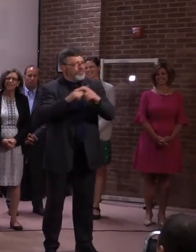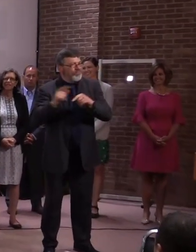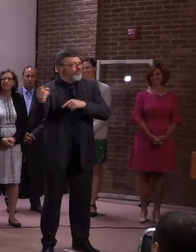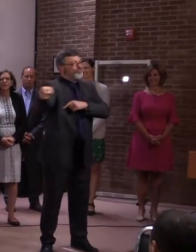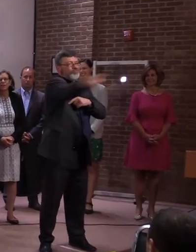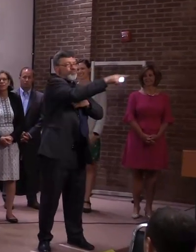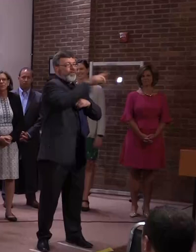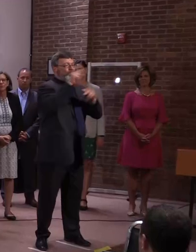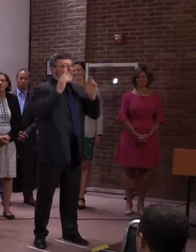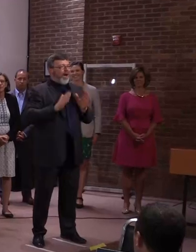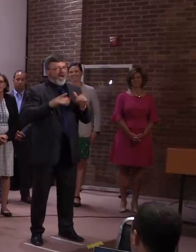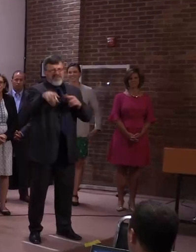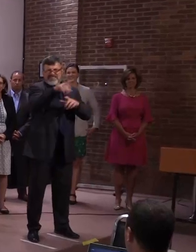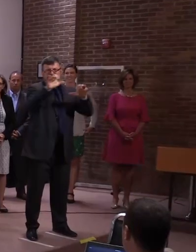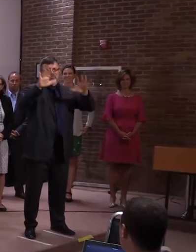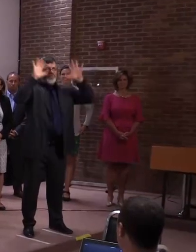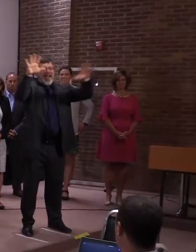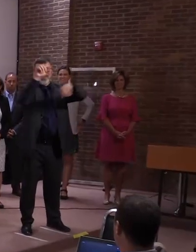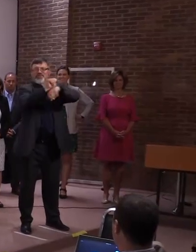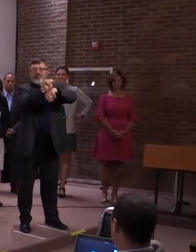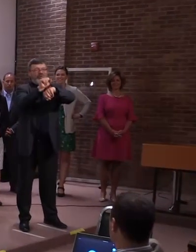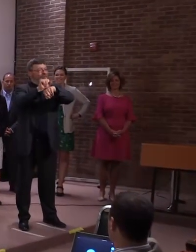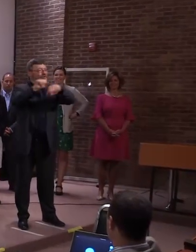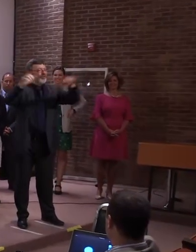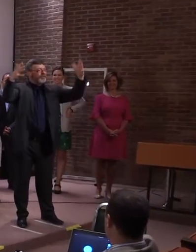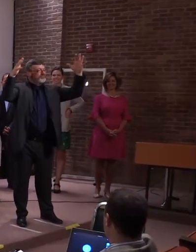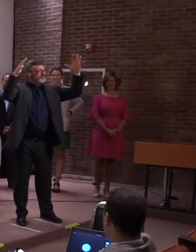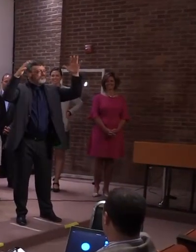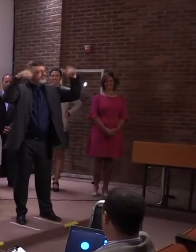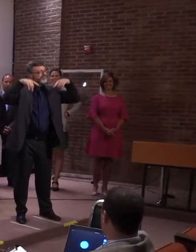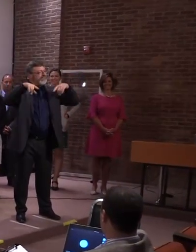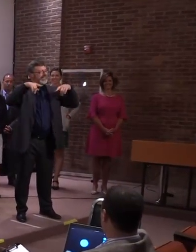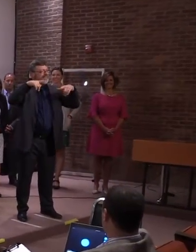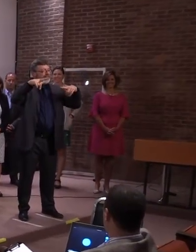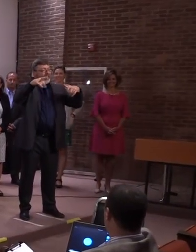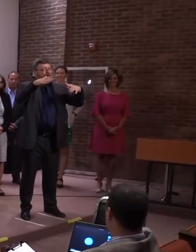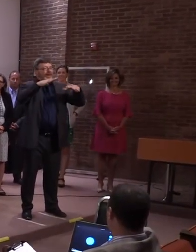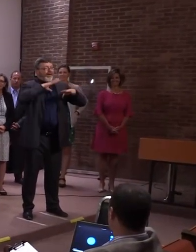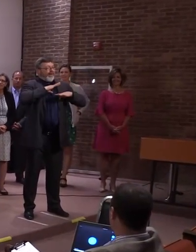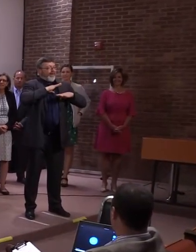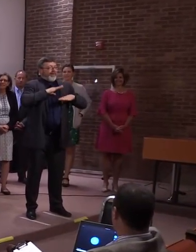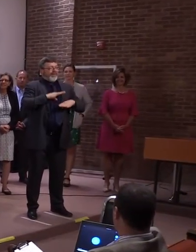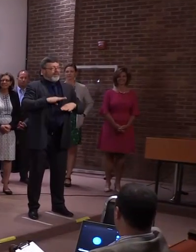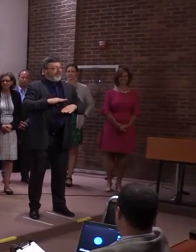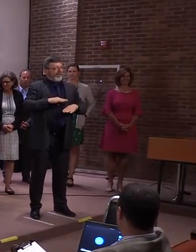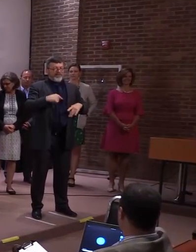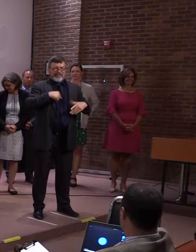great job. And you should take a moment to savor this. And thank you again.